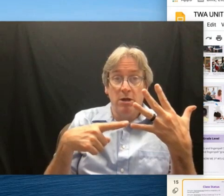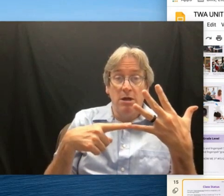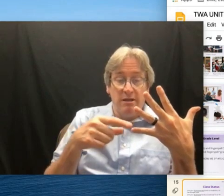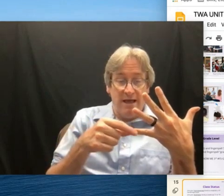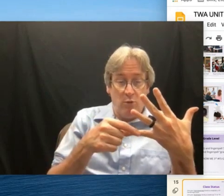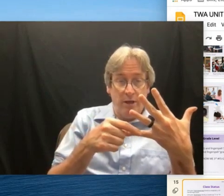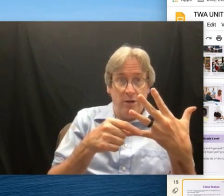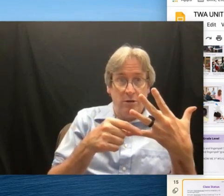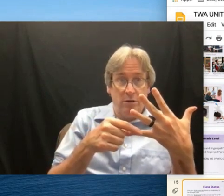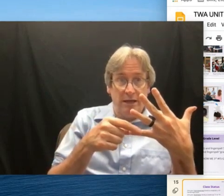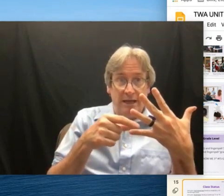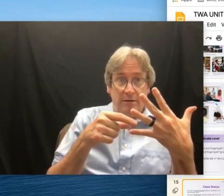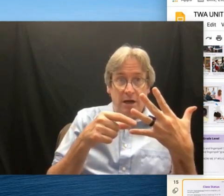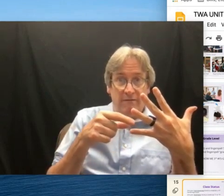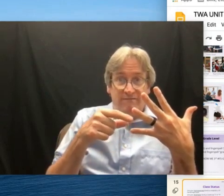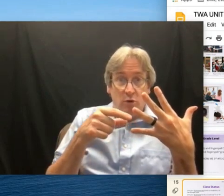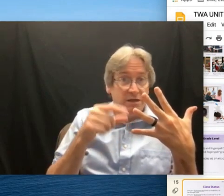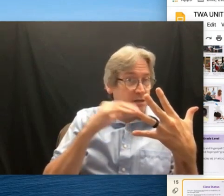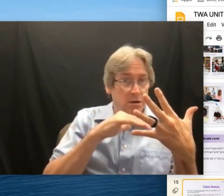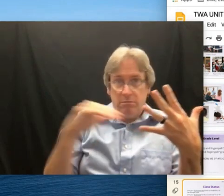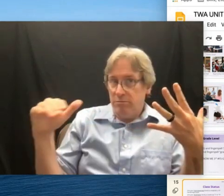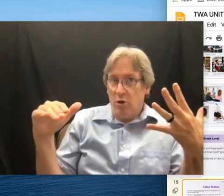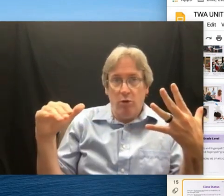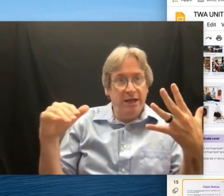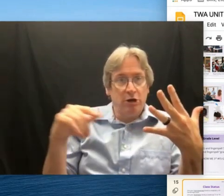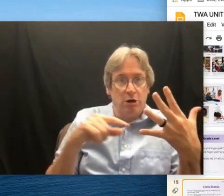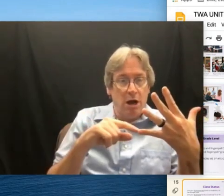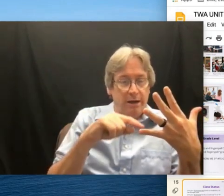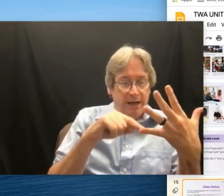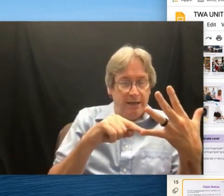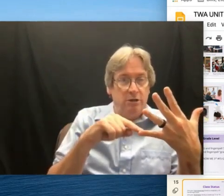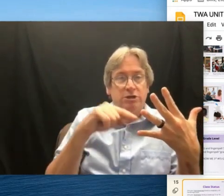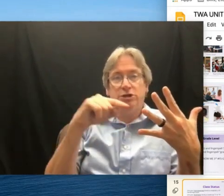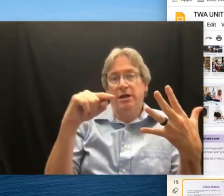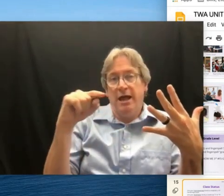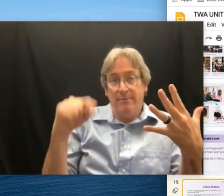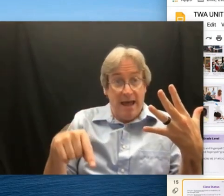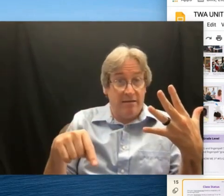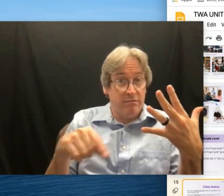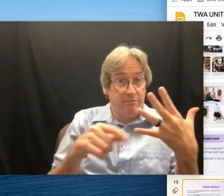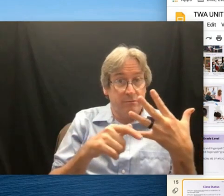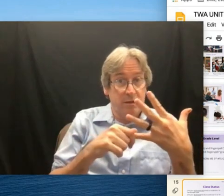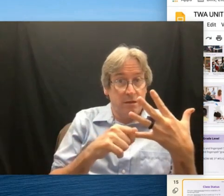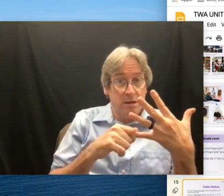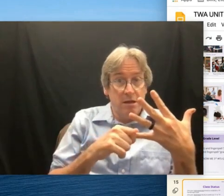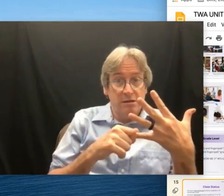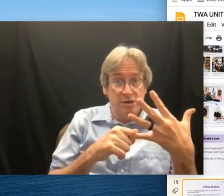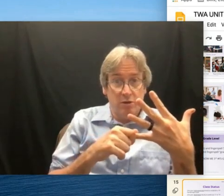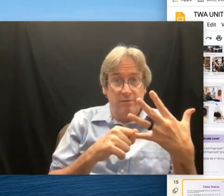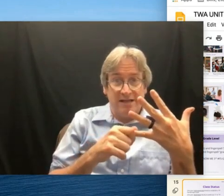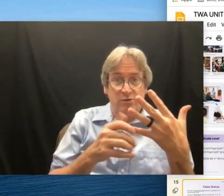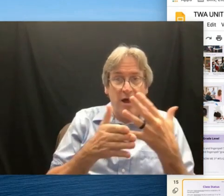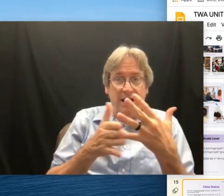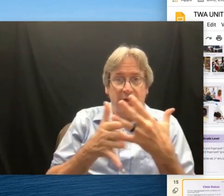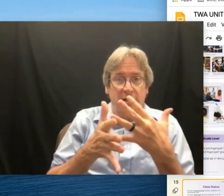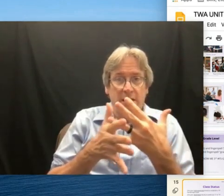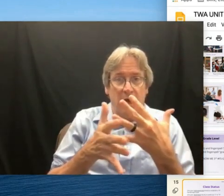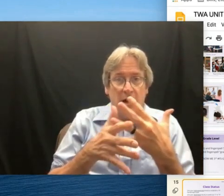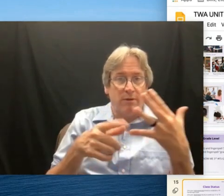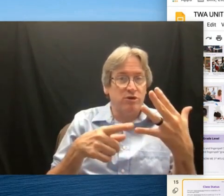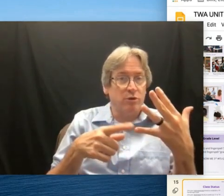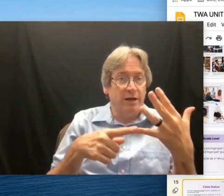program that will focus the whole year on English and math. So that's